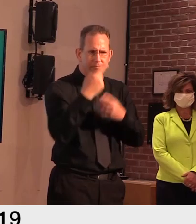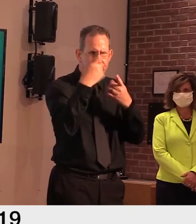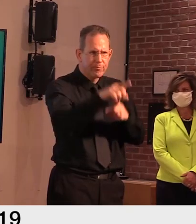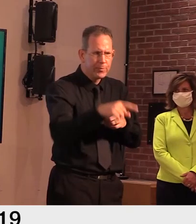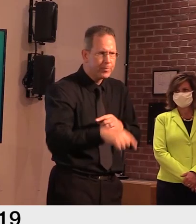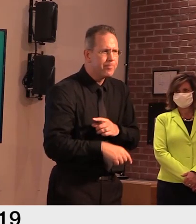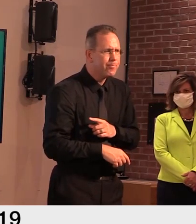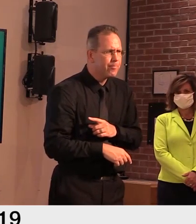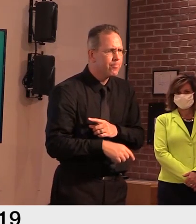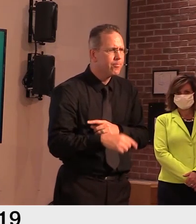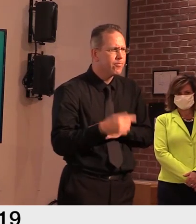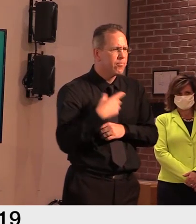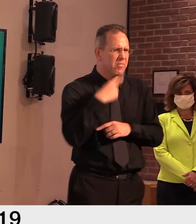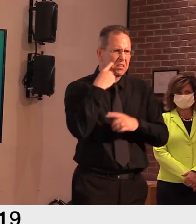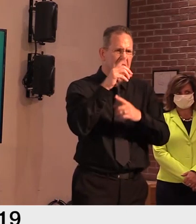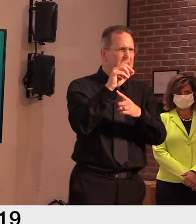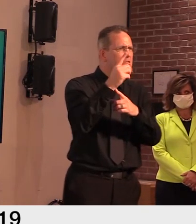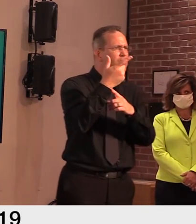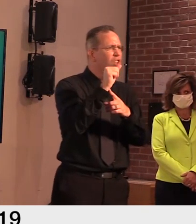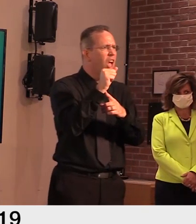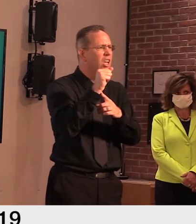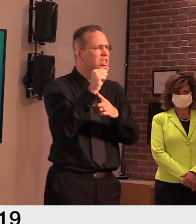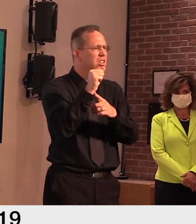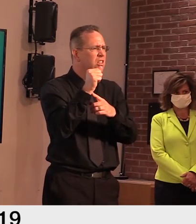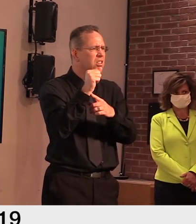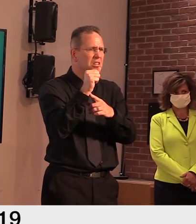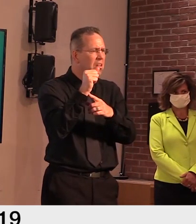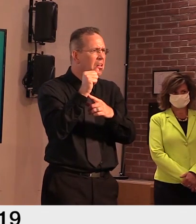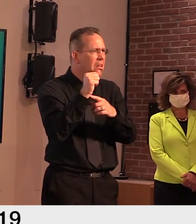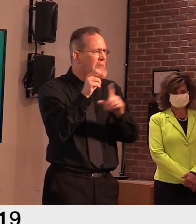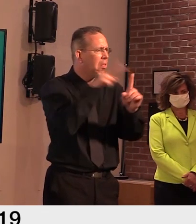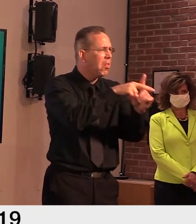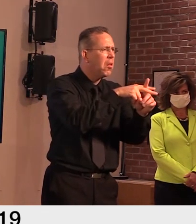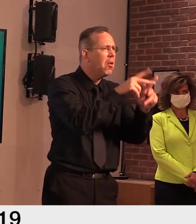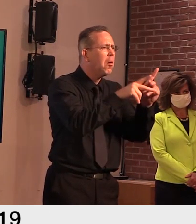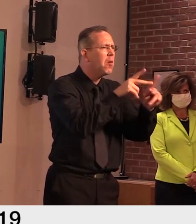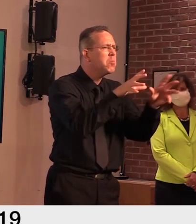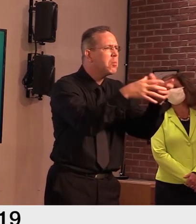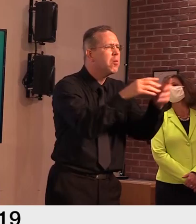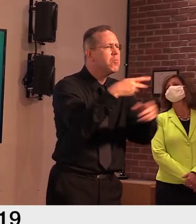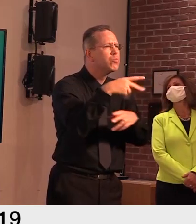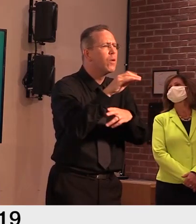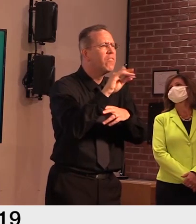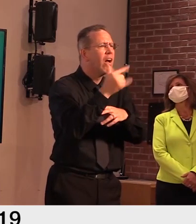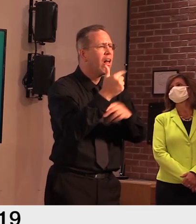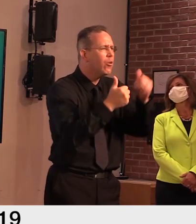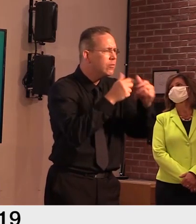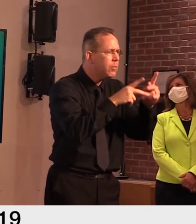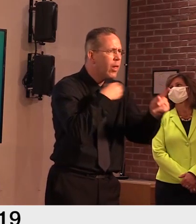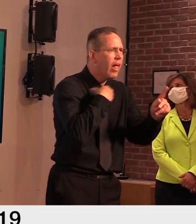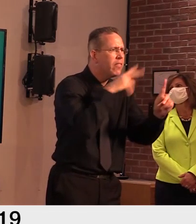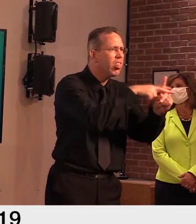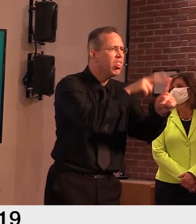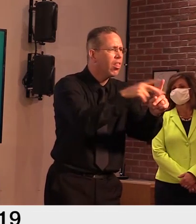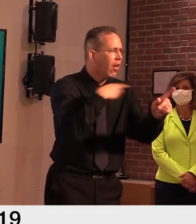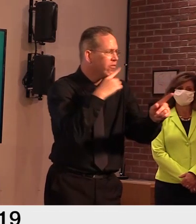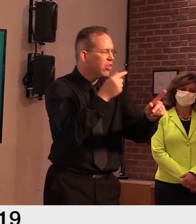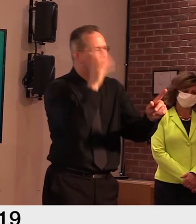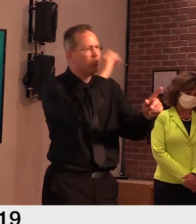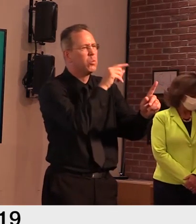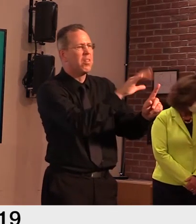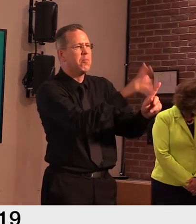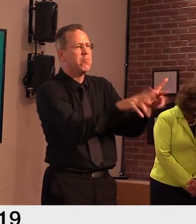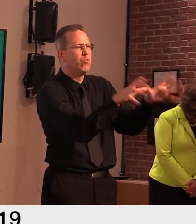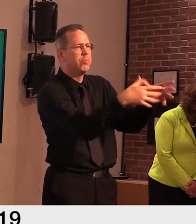It's a great question. I do think it is past time, and we have done a variety of work to rethink the way we